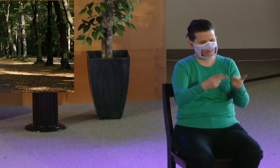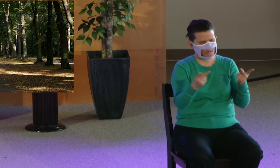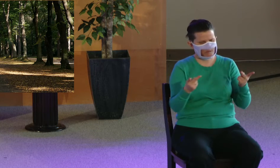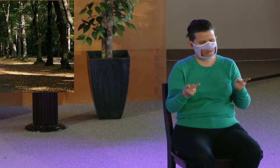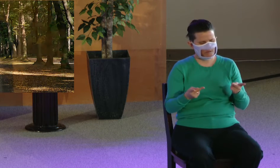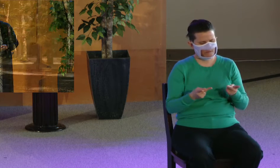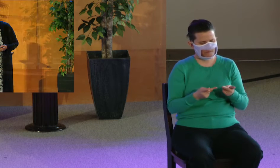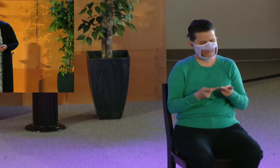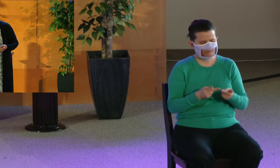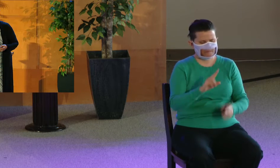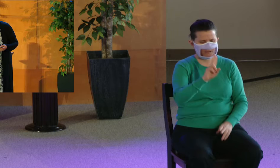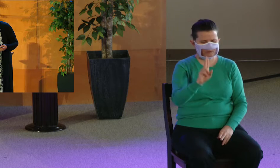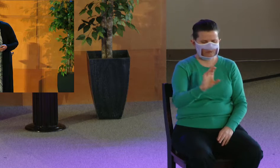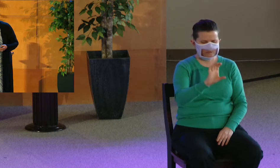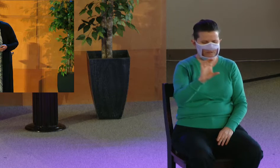Hills.